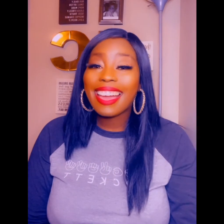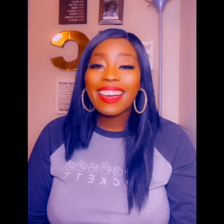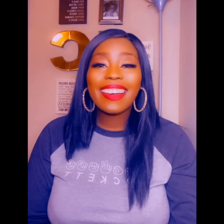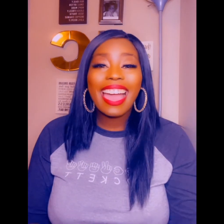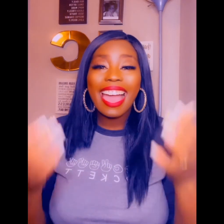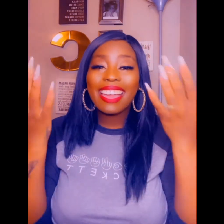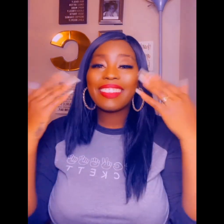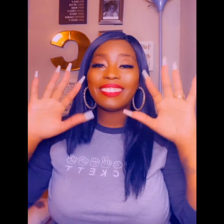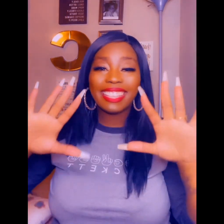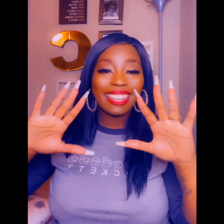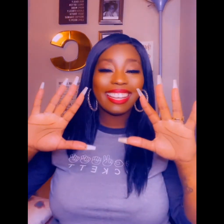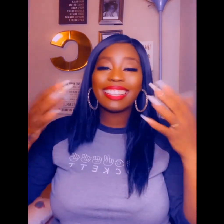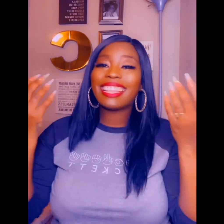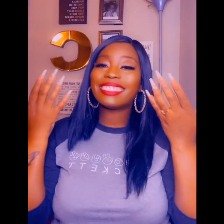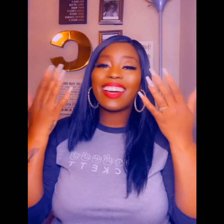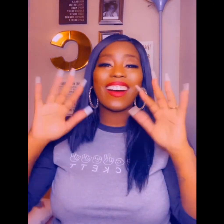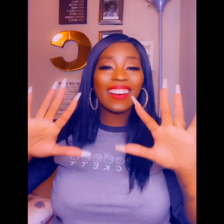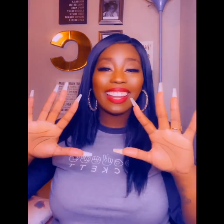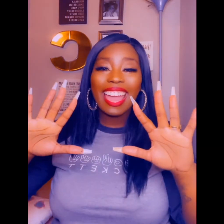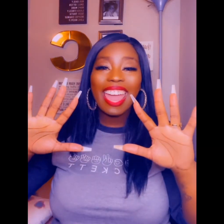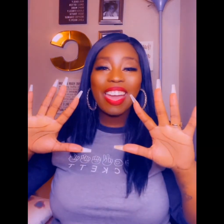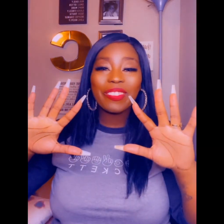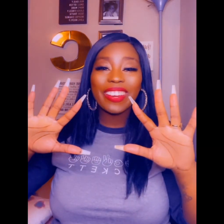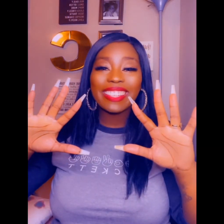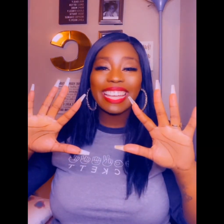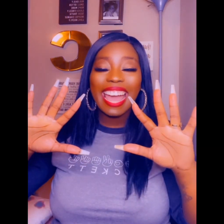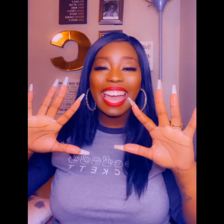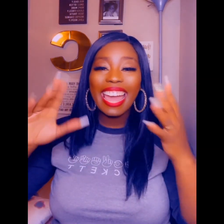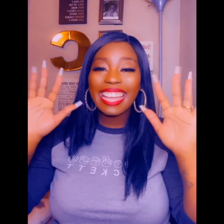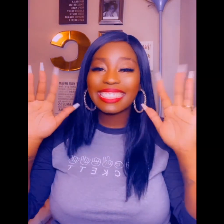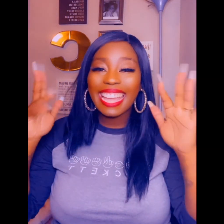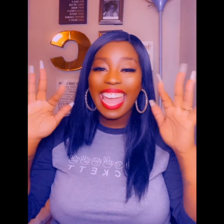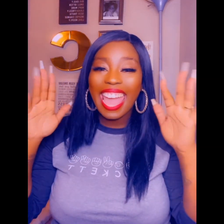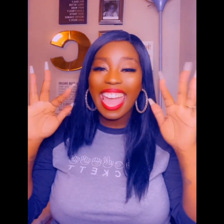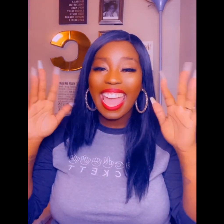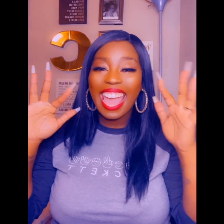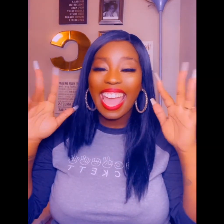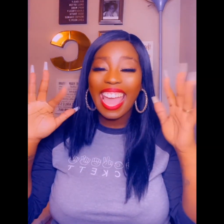Y'all, I am done. That's all I have for you guys. Yay!